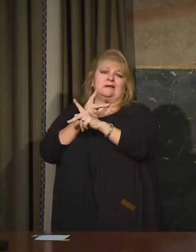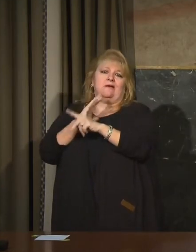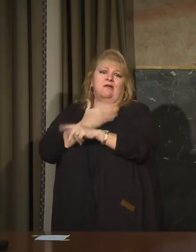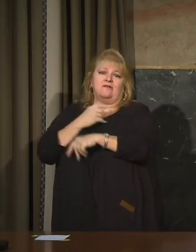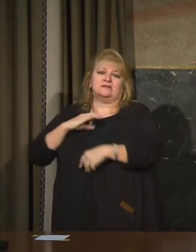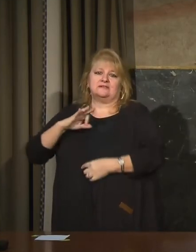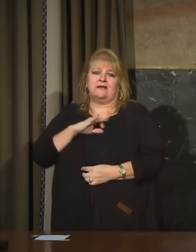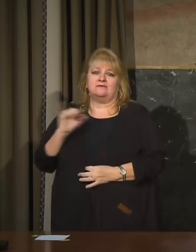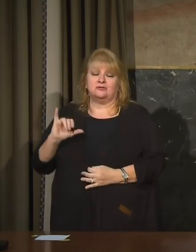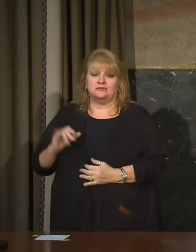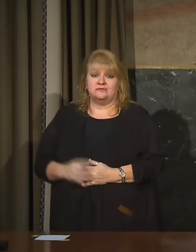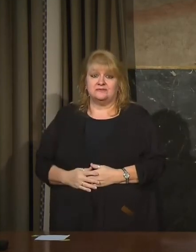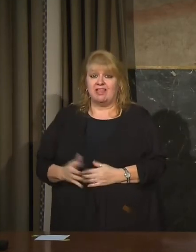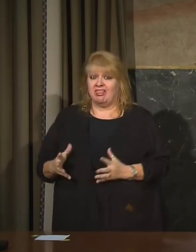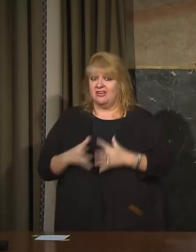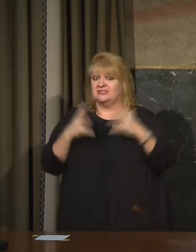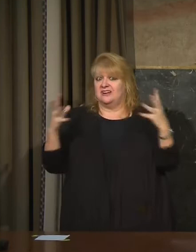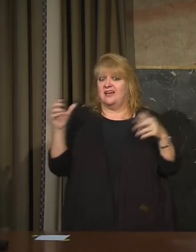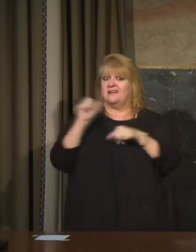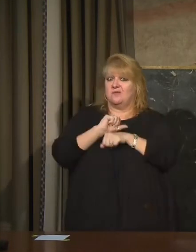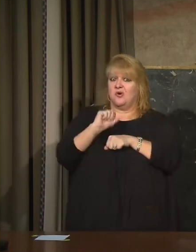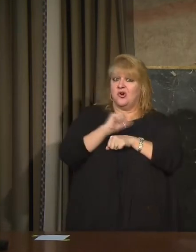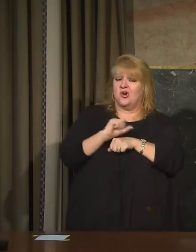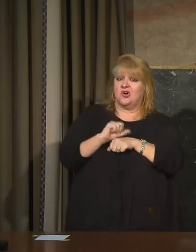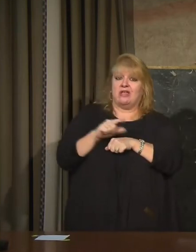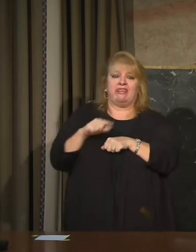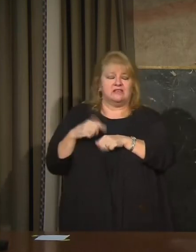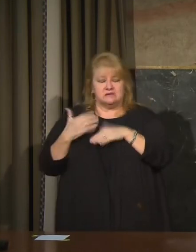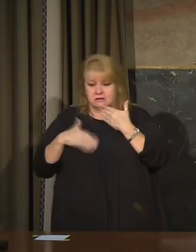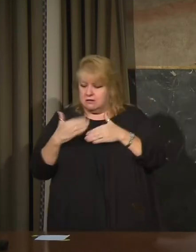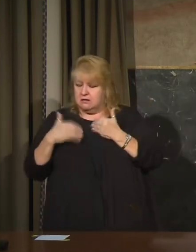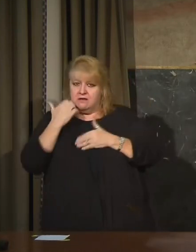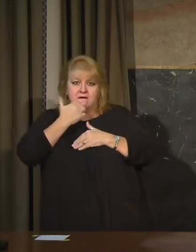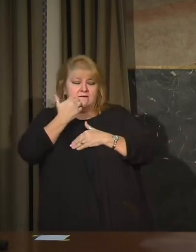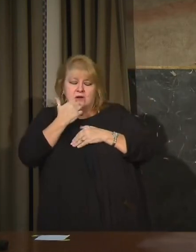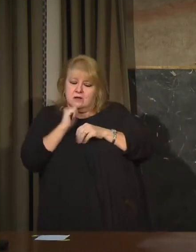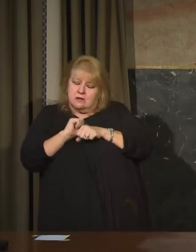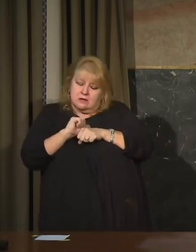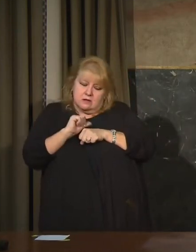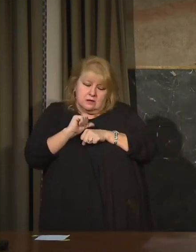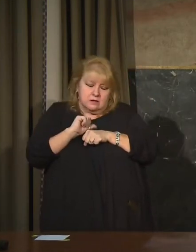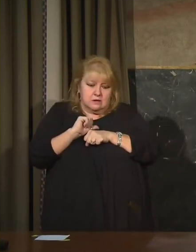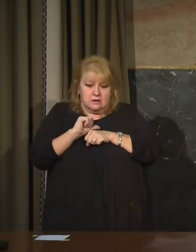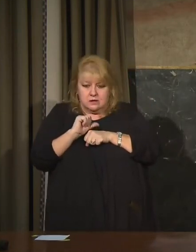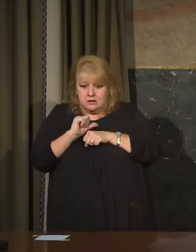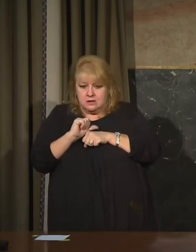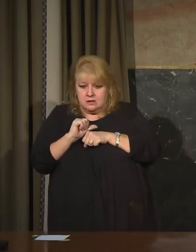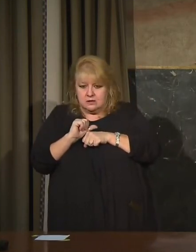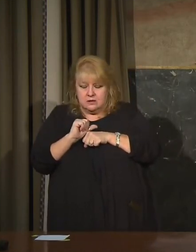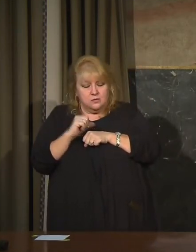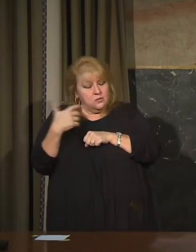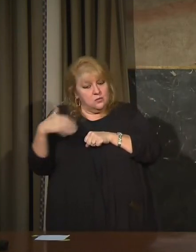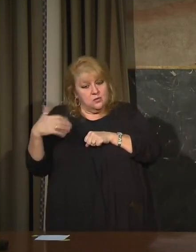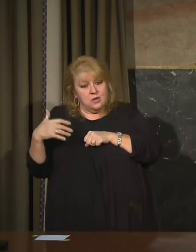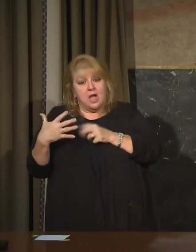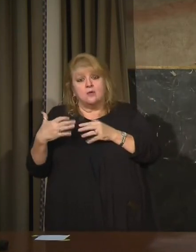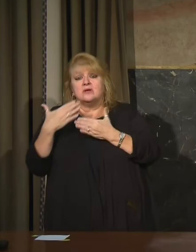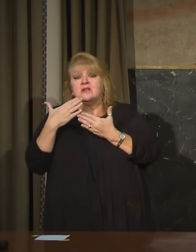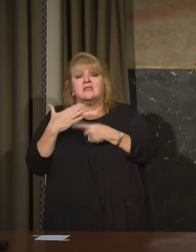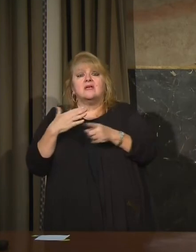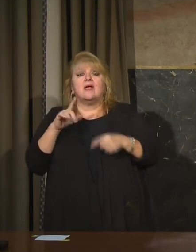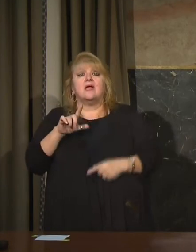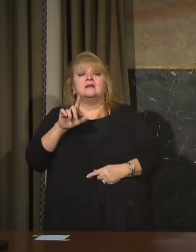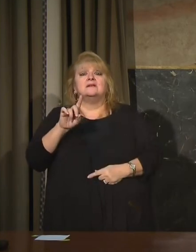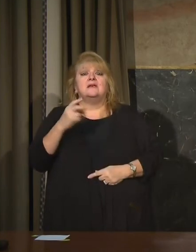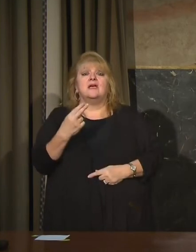So we've got a lot of work to do. I can tell you it is nonstop, and I want to thank the folks at LDH who are working